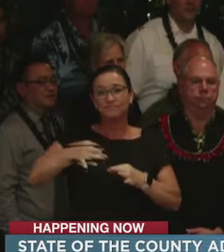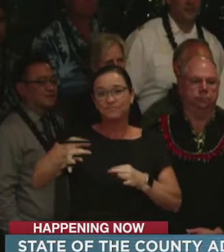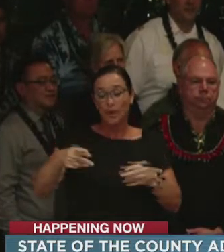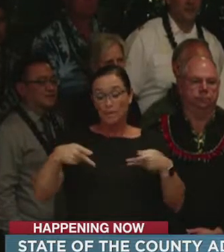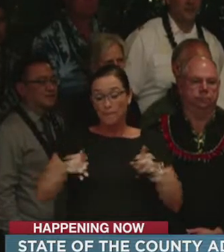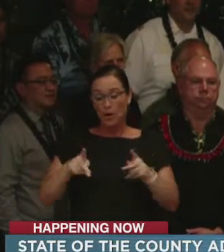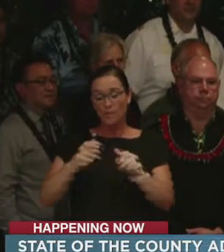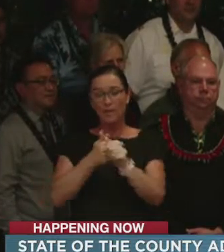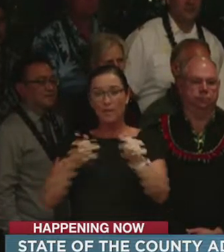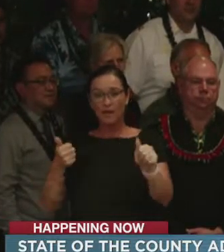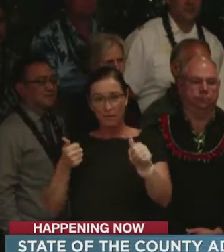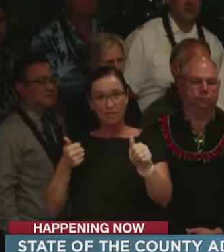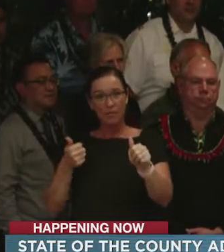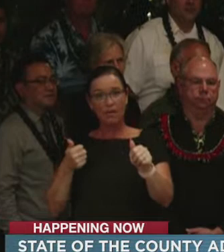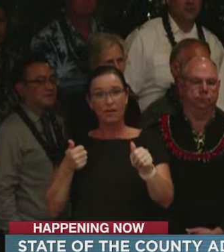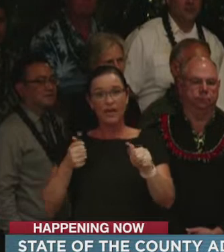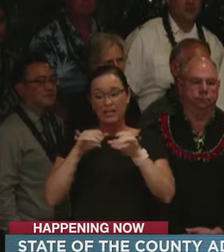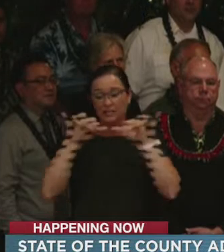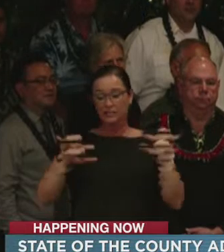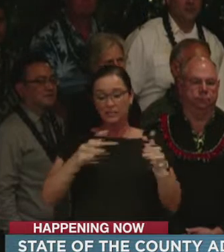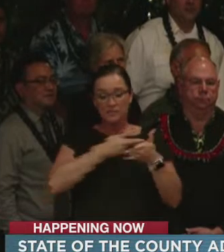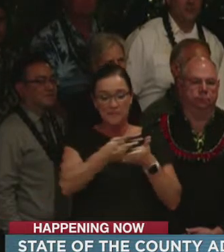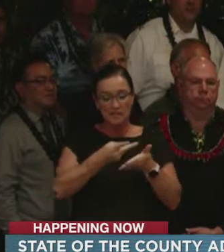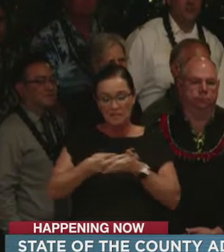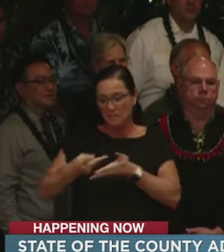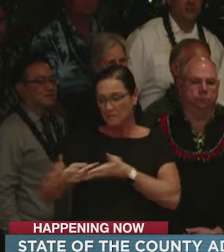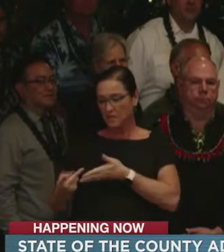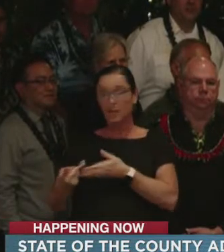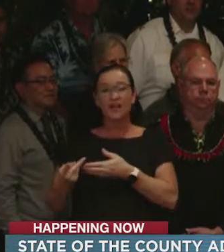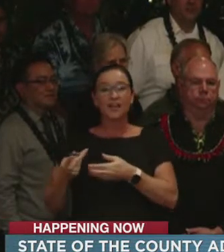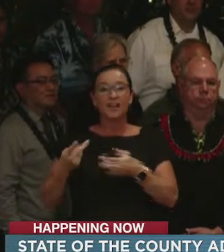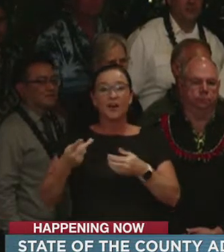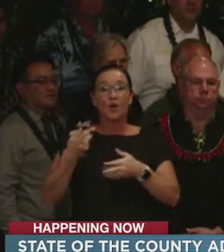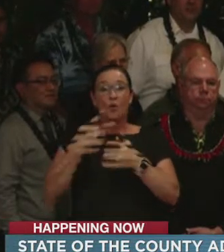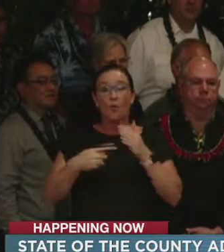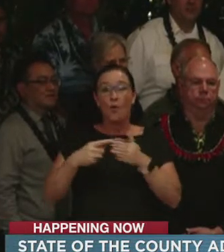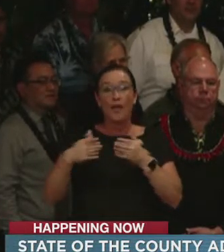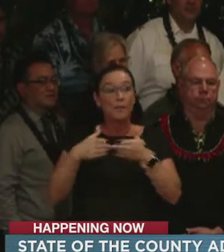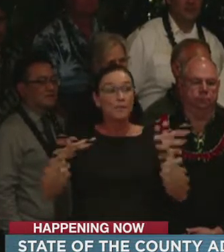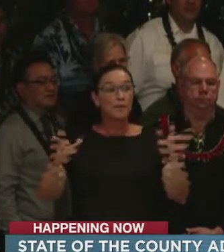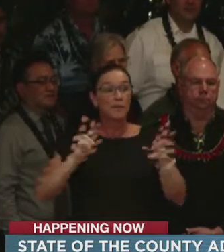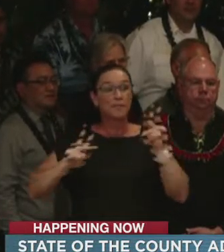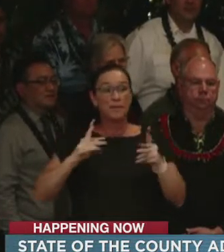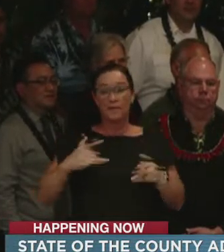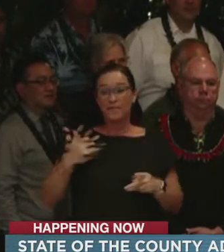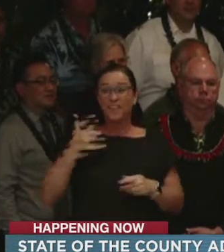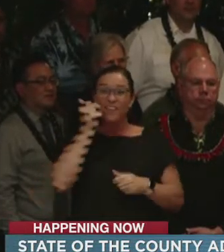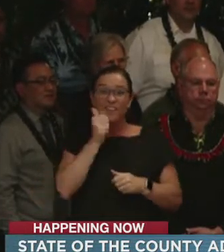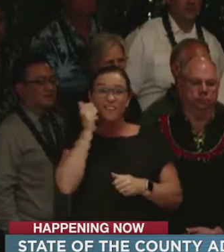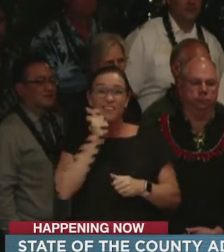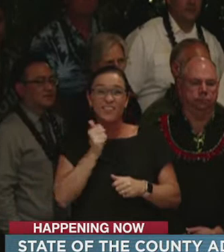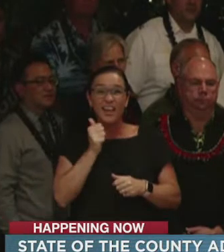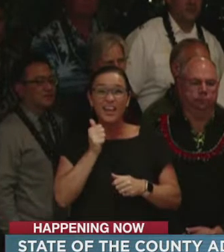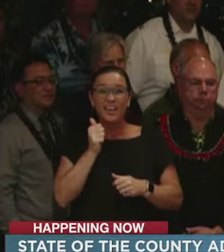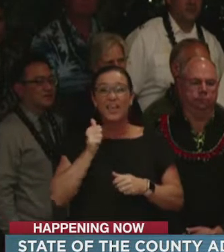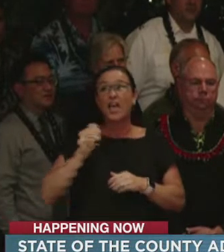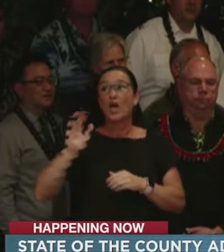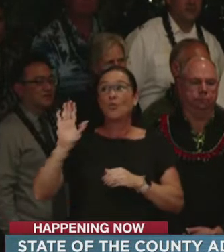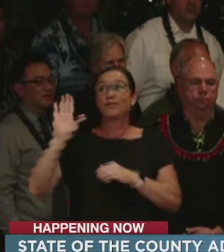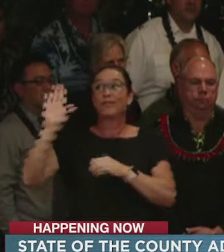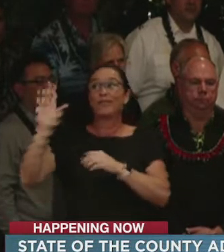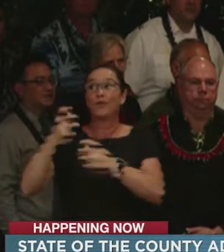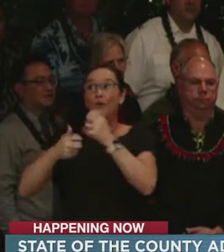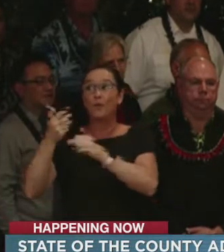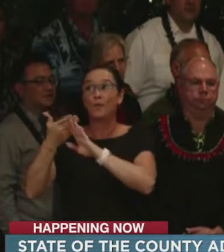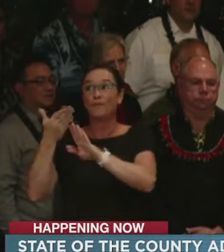backlog, failing systems, and other issues being felt daily by the public had gone from someone else's problem to our